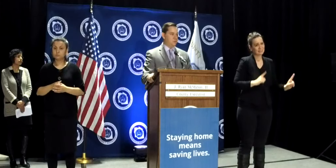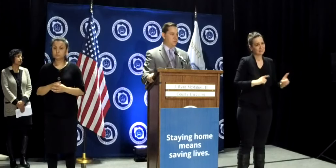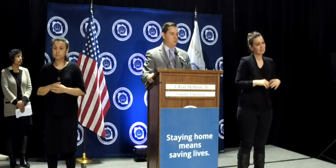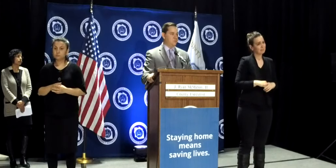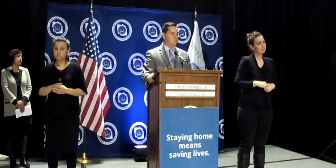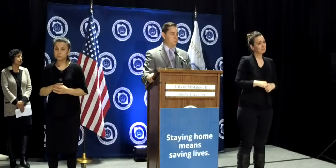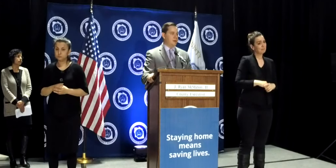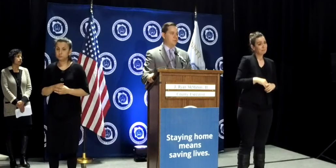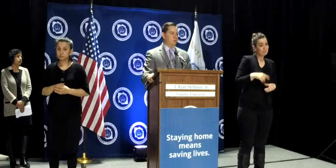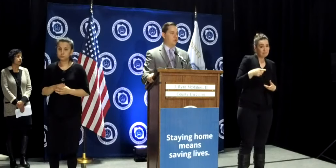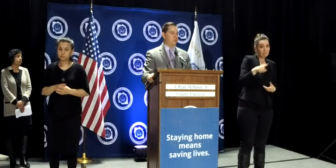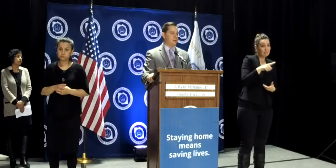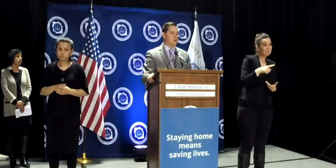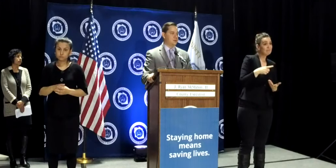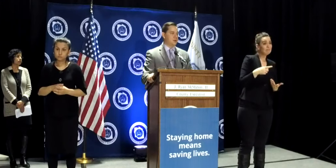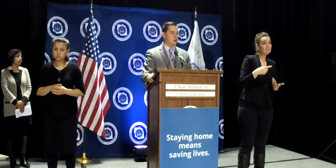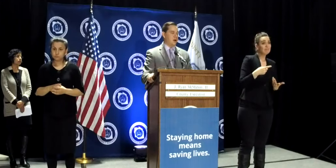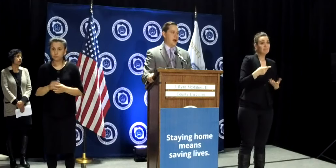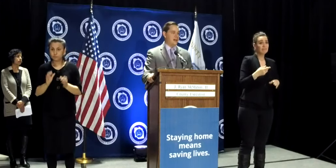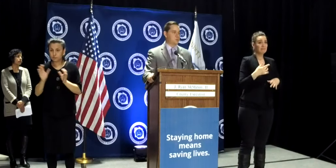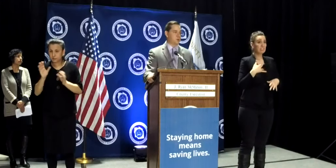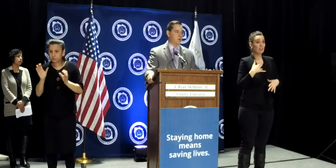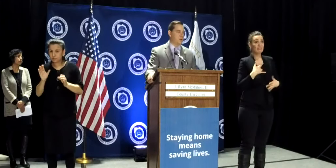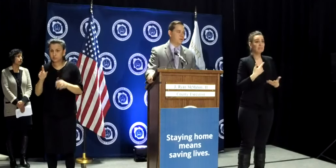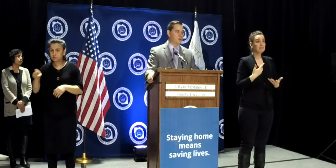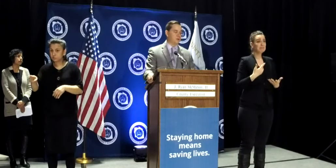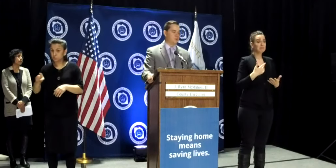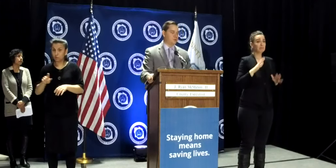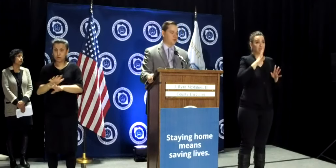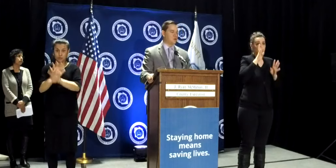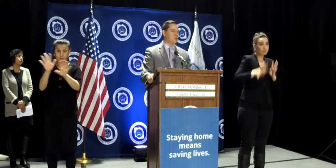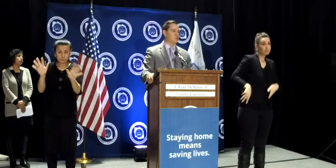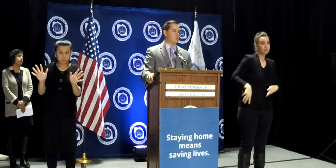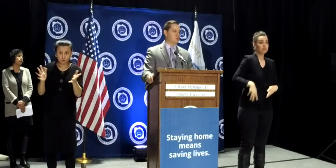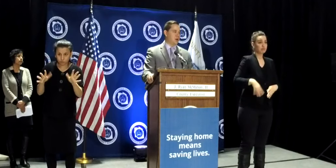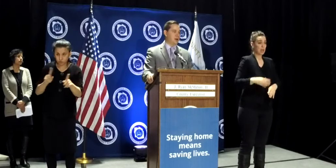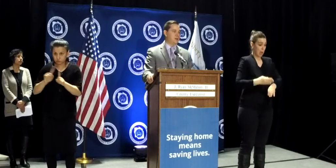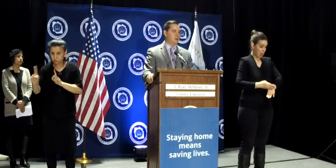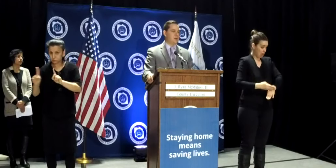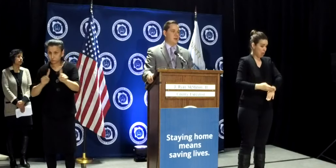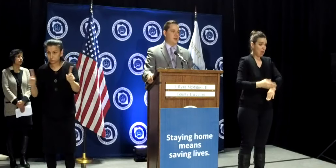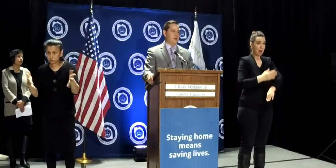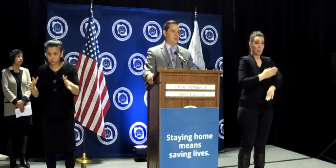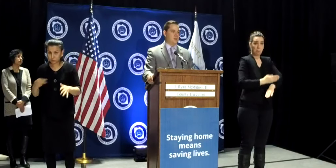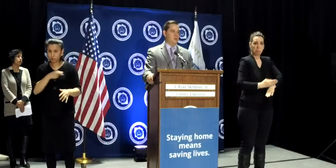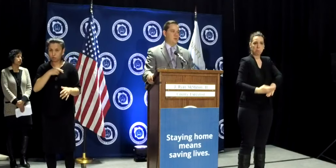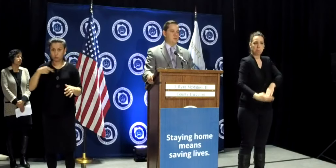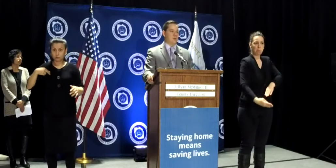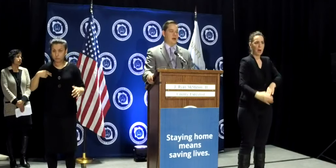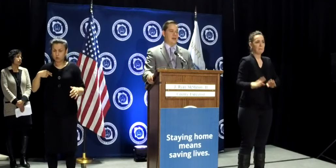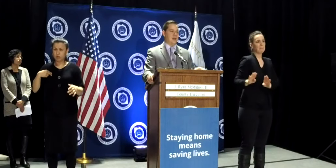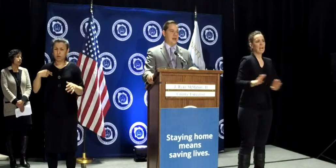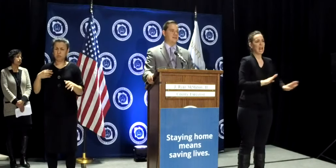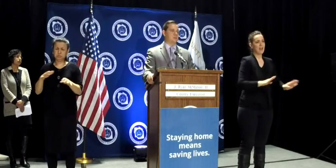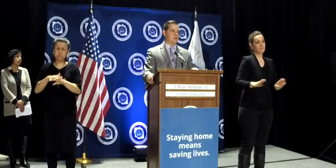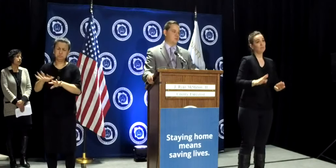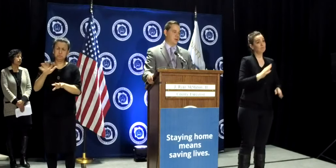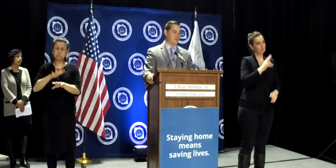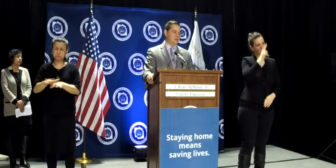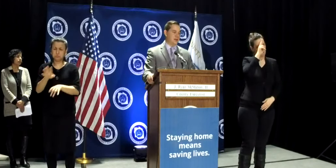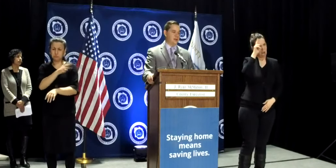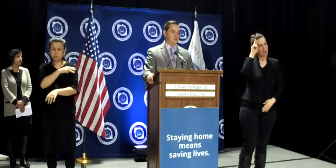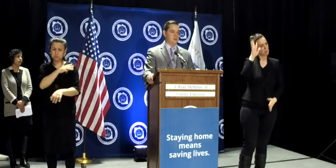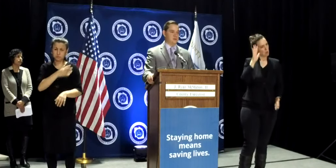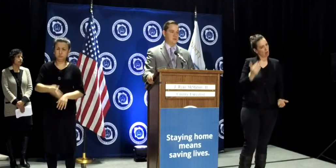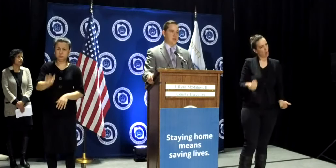don't make improvements, our hospital infrastructure is going to be strained. And the reason why it hasn't been